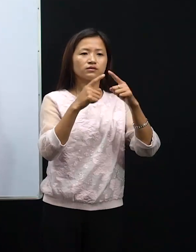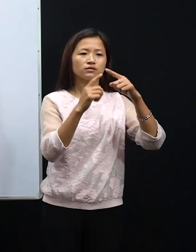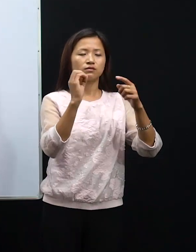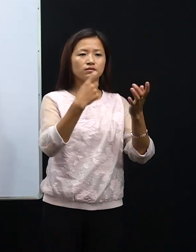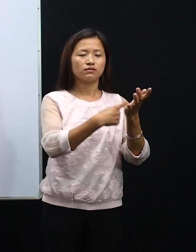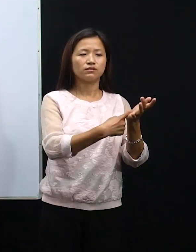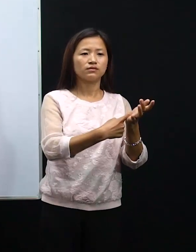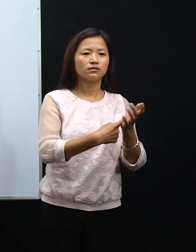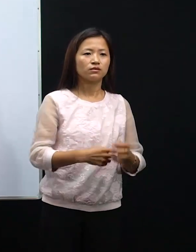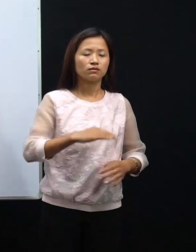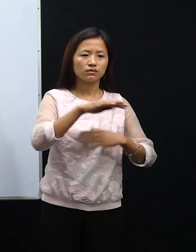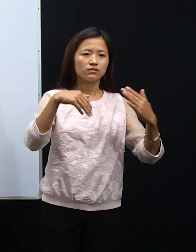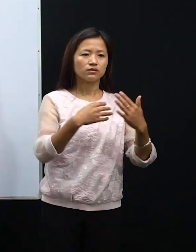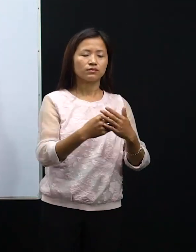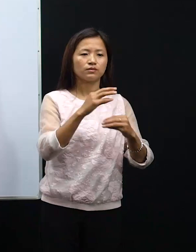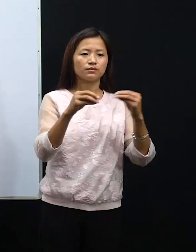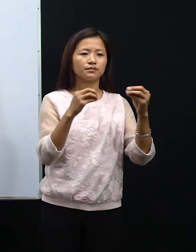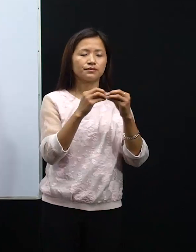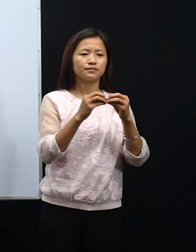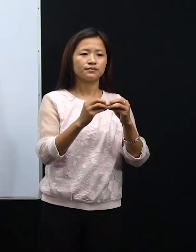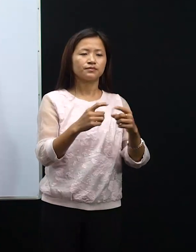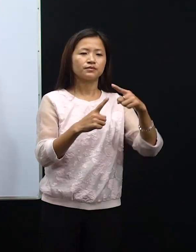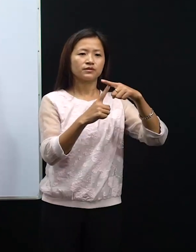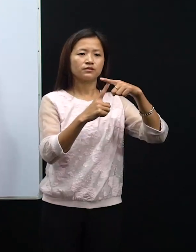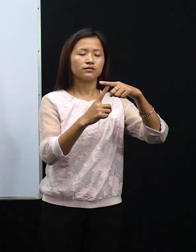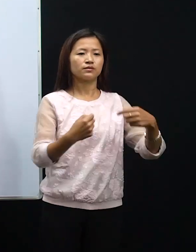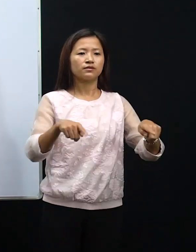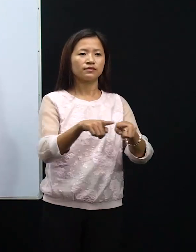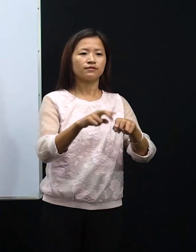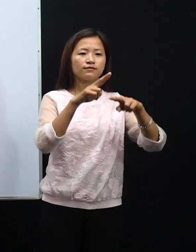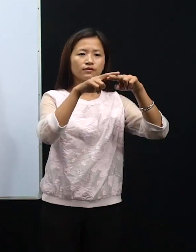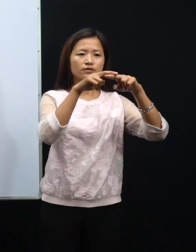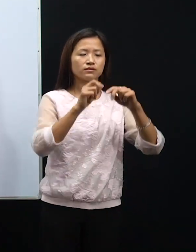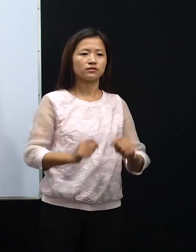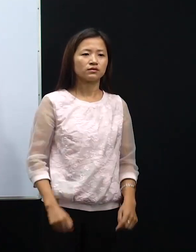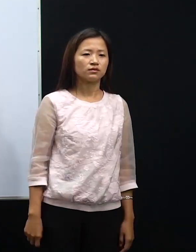this is all about term and factor. Lastly, we'll be learning about